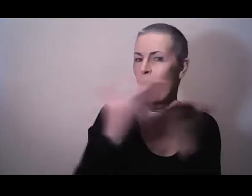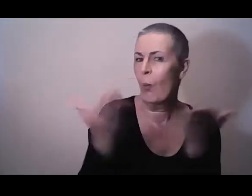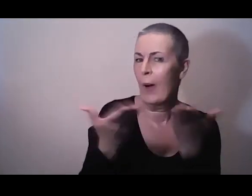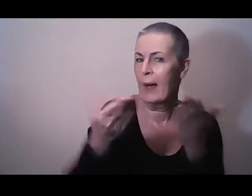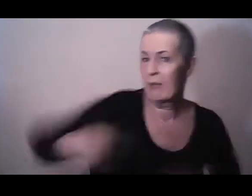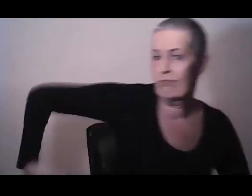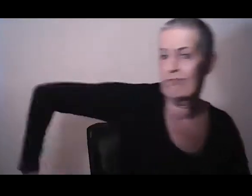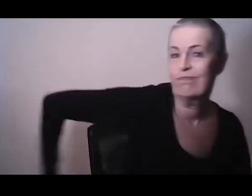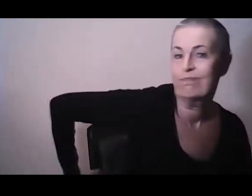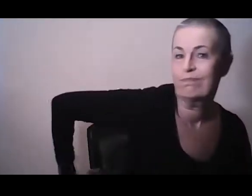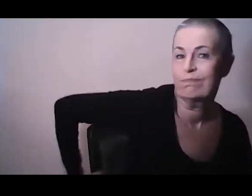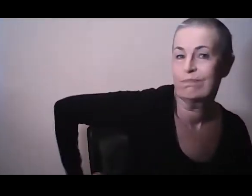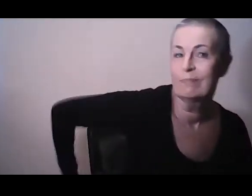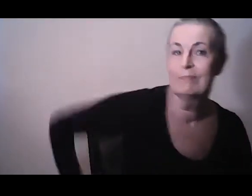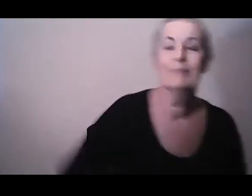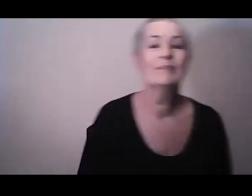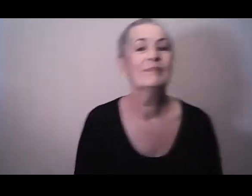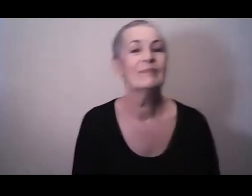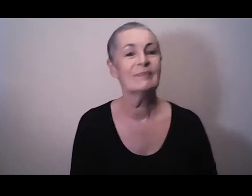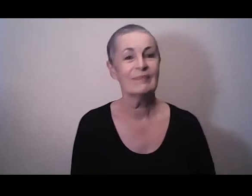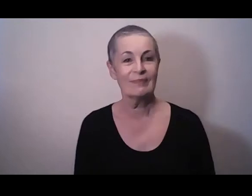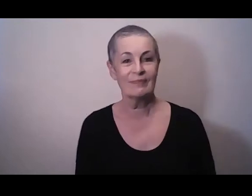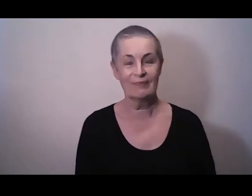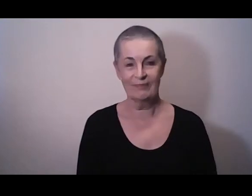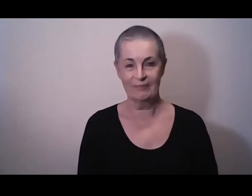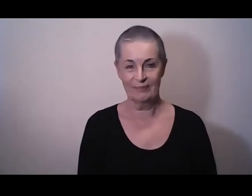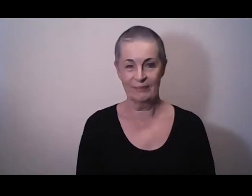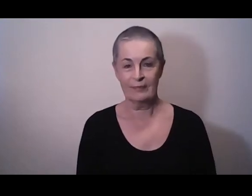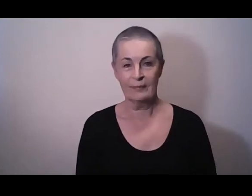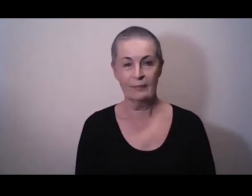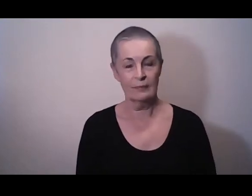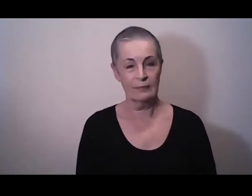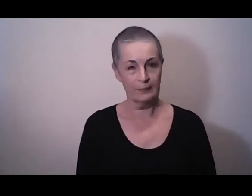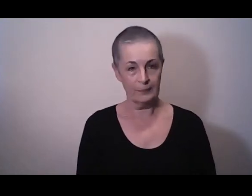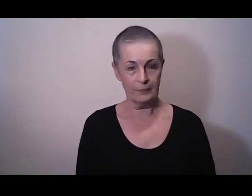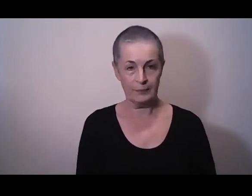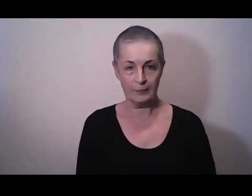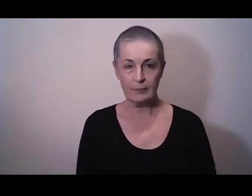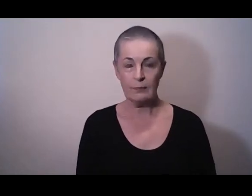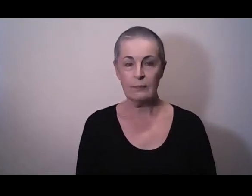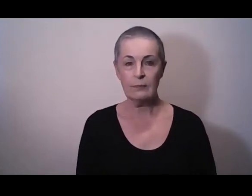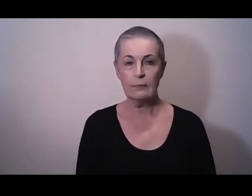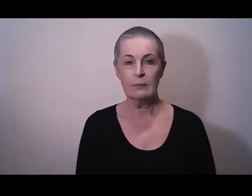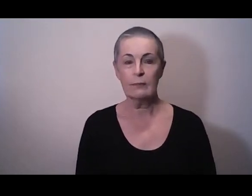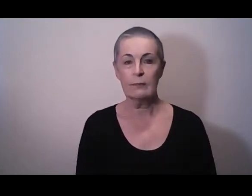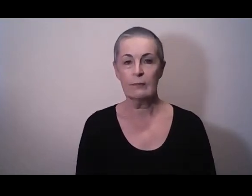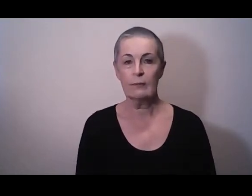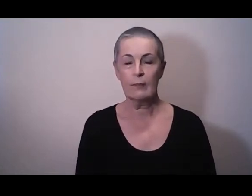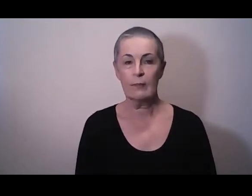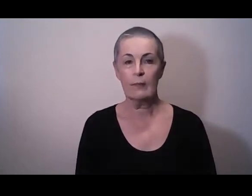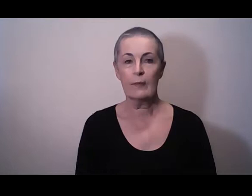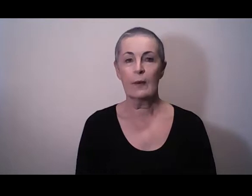waist. And so we don't just work at creating good health for the body,